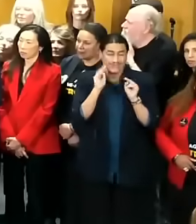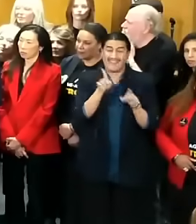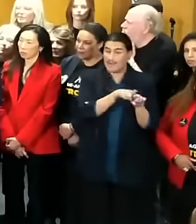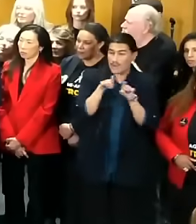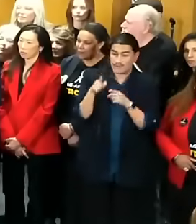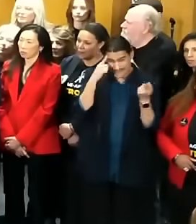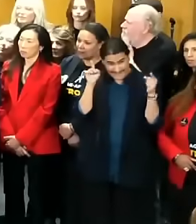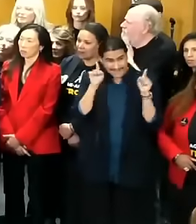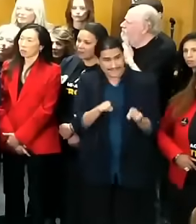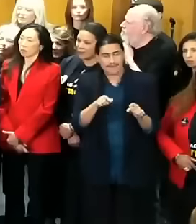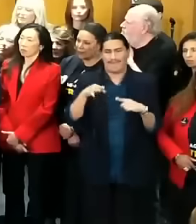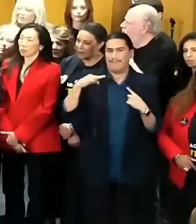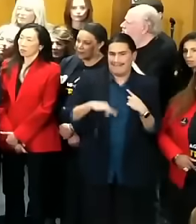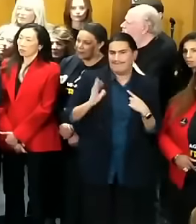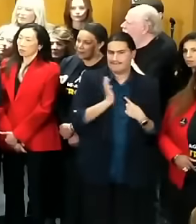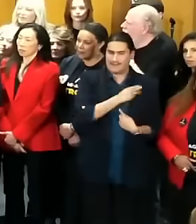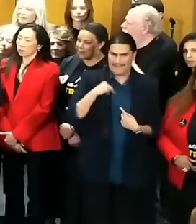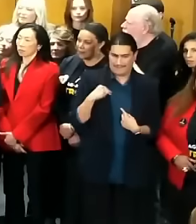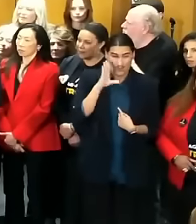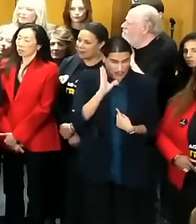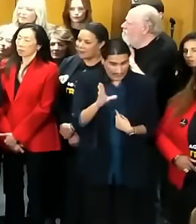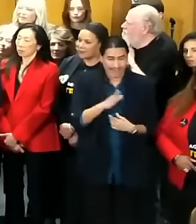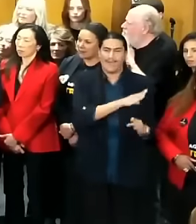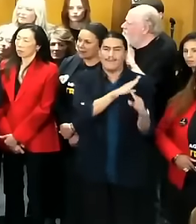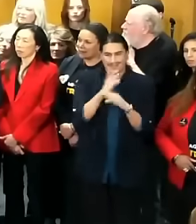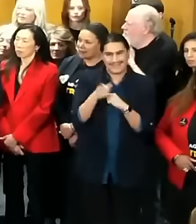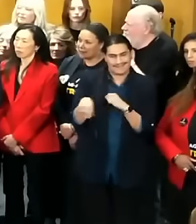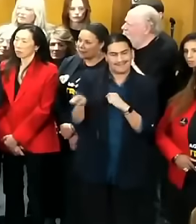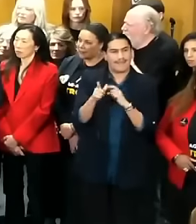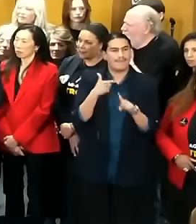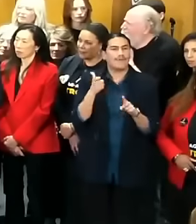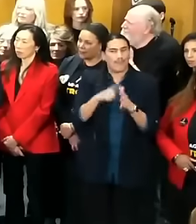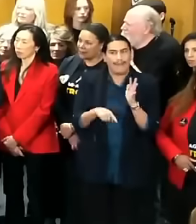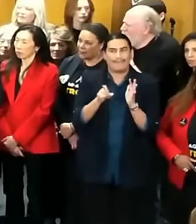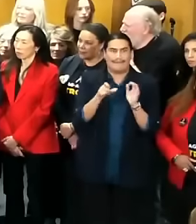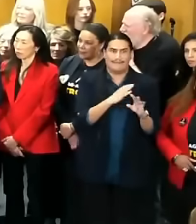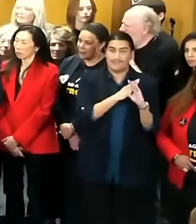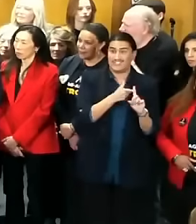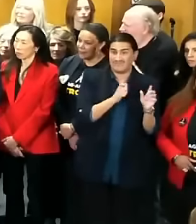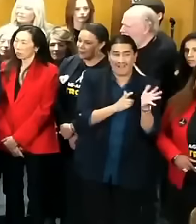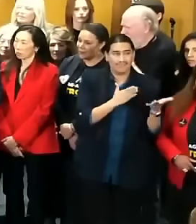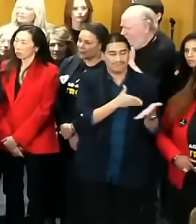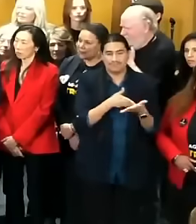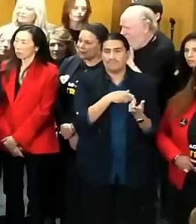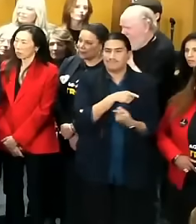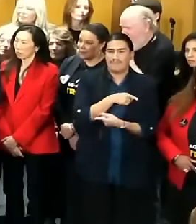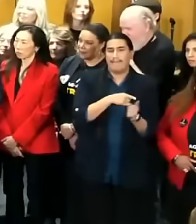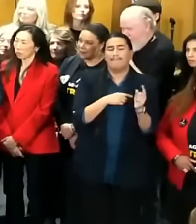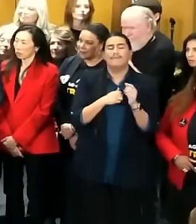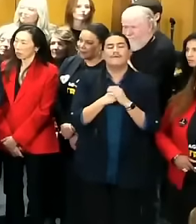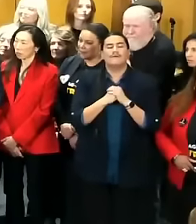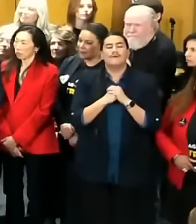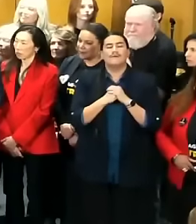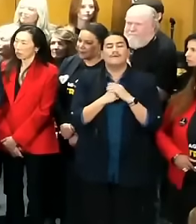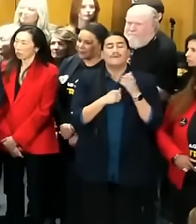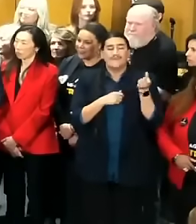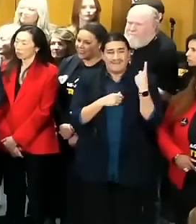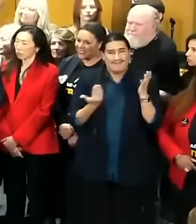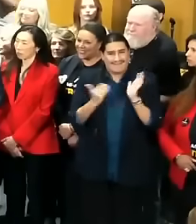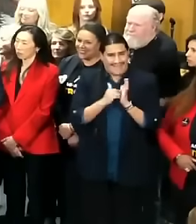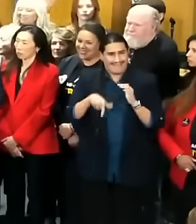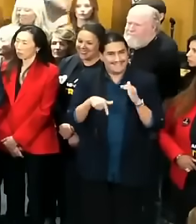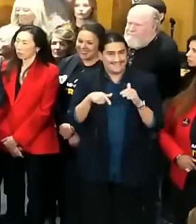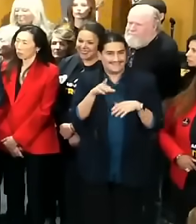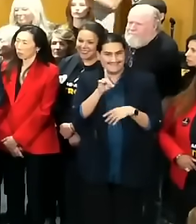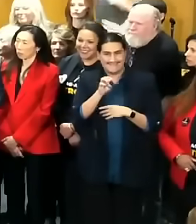that serves our members well and that protects them from the things that they most need protection against. And so, but this is a democracy, and